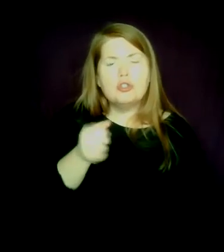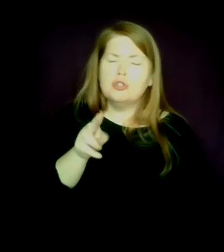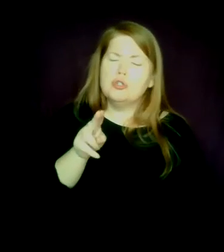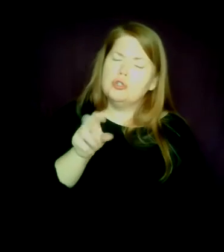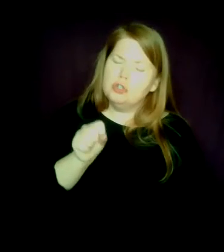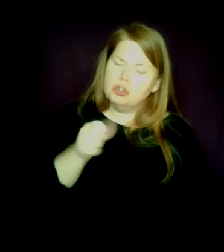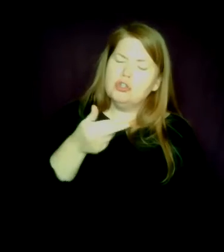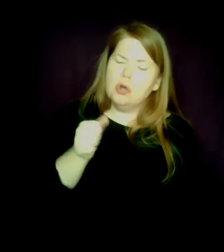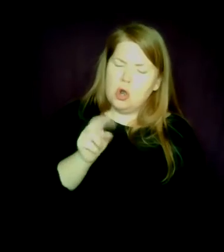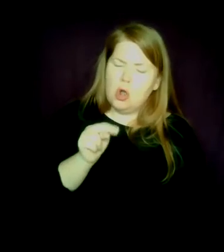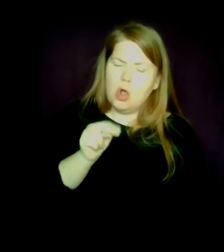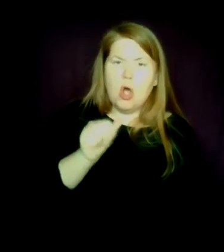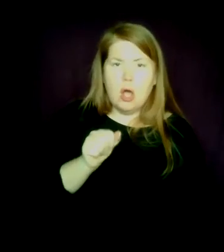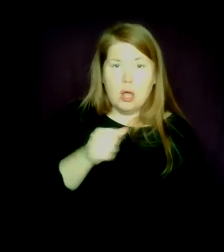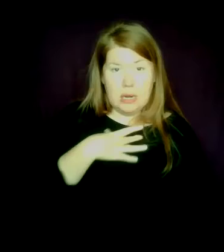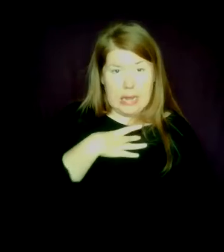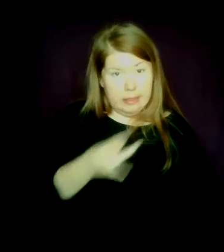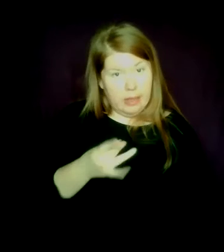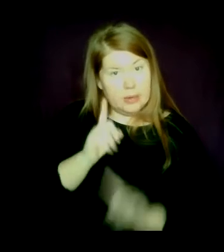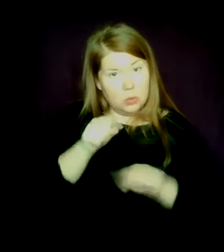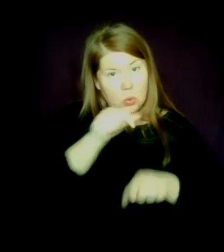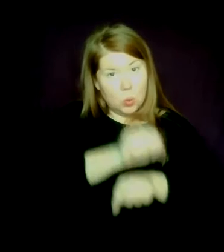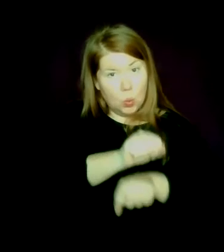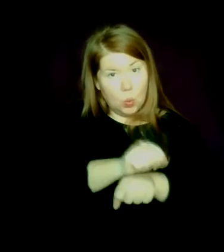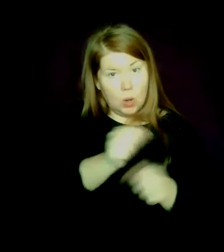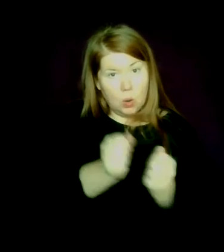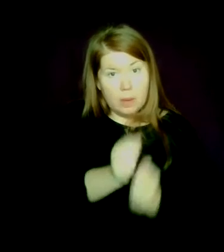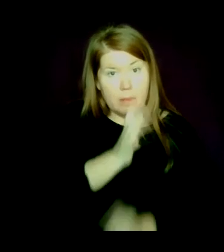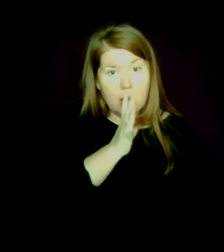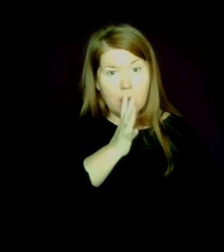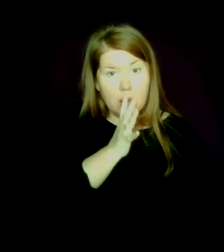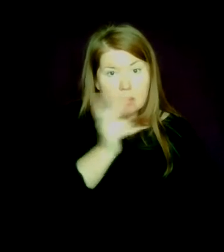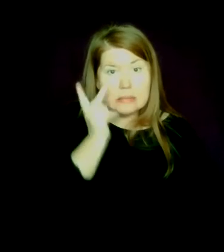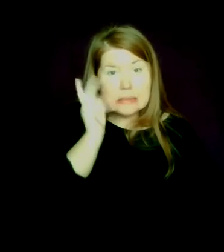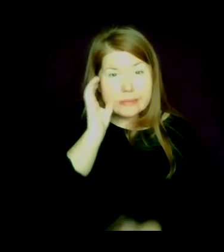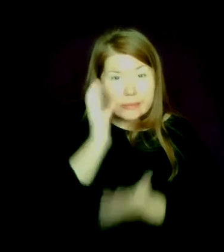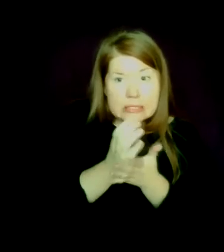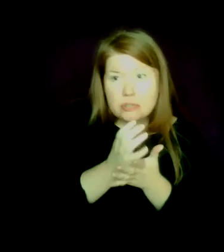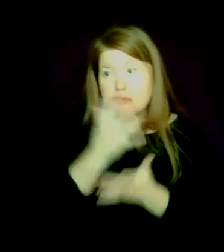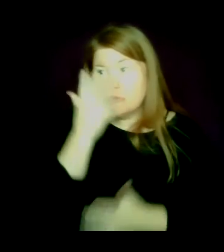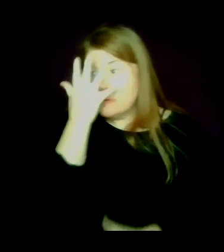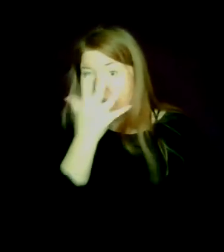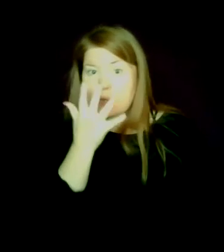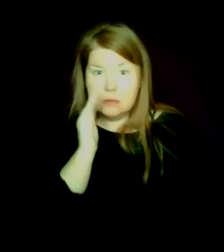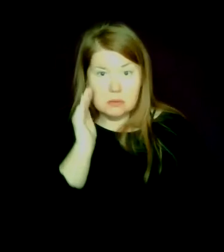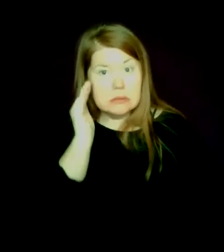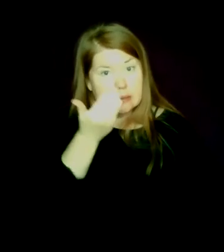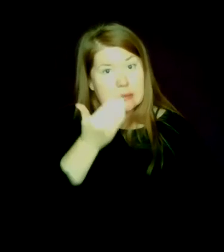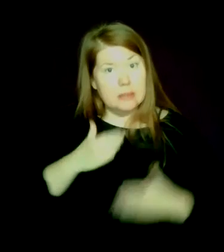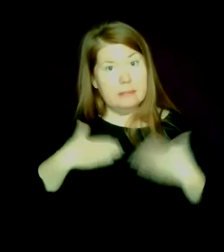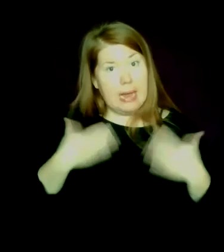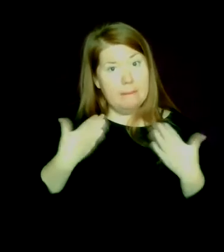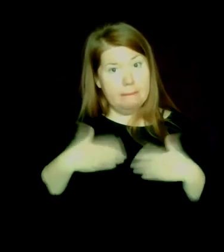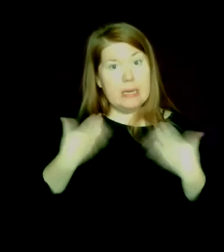we can look at the pictures. Let's look at her face. She looks like she's happy. Remember, in a full sentence,